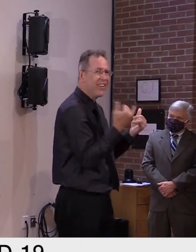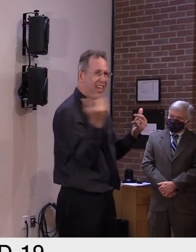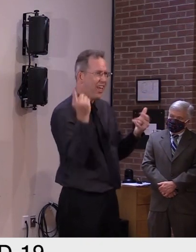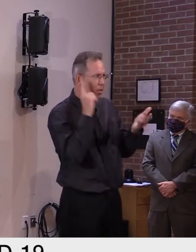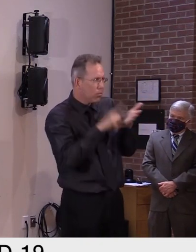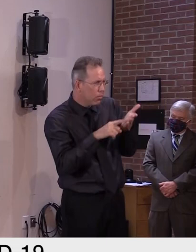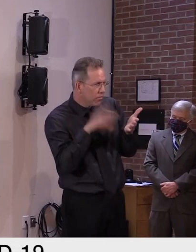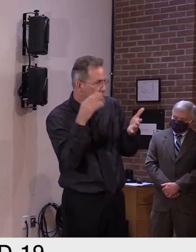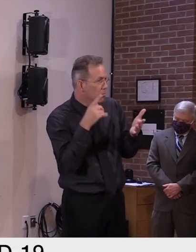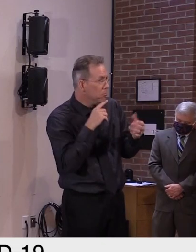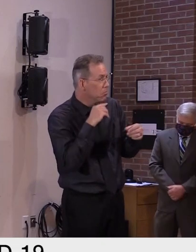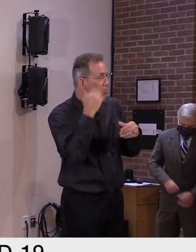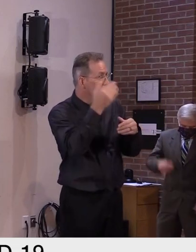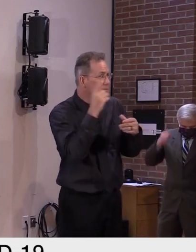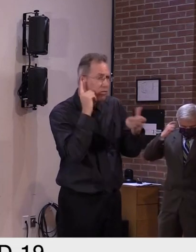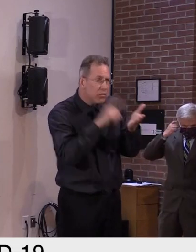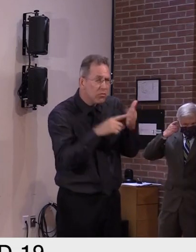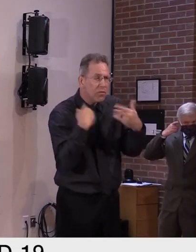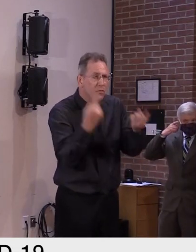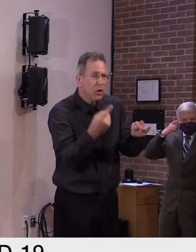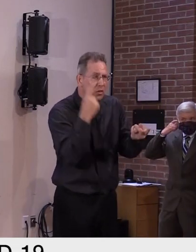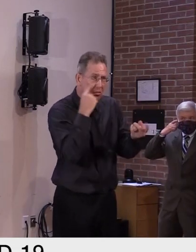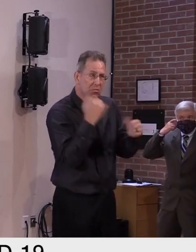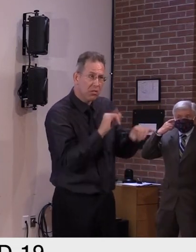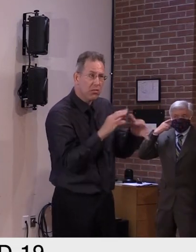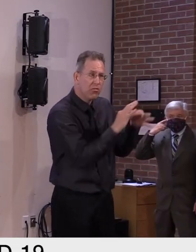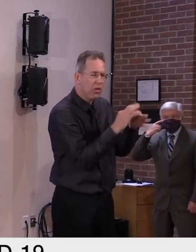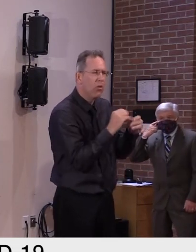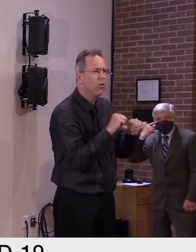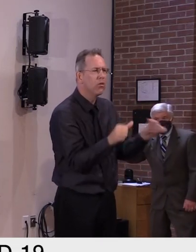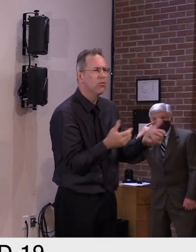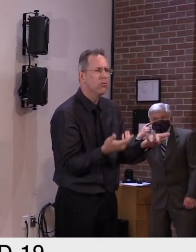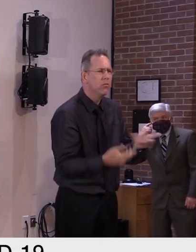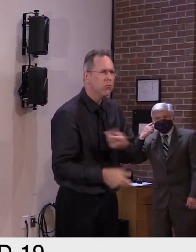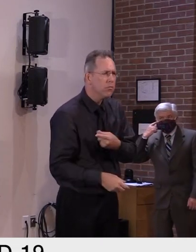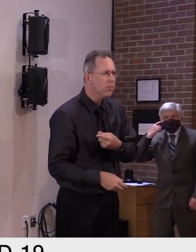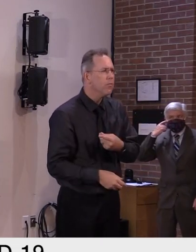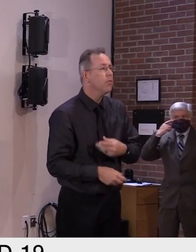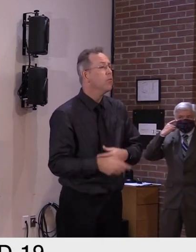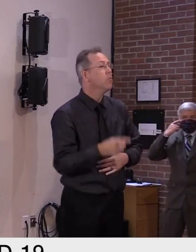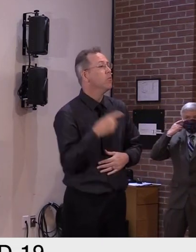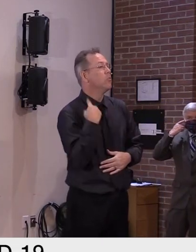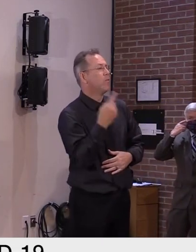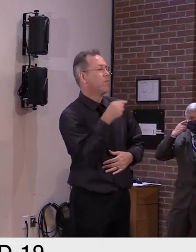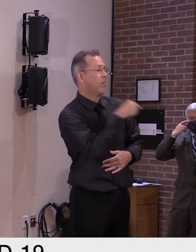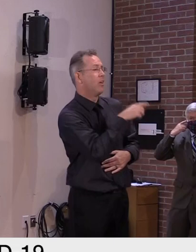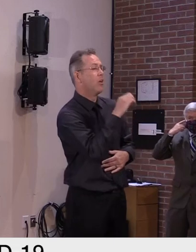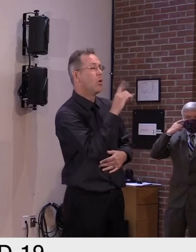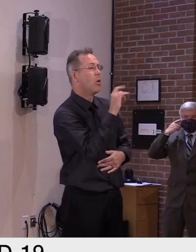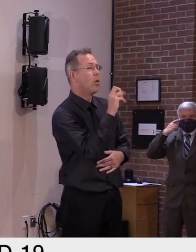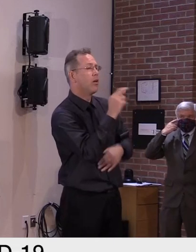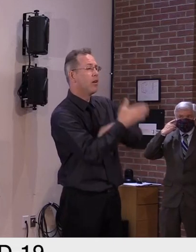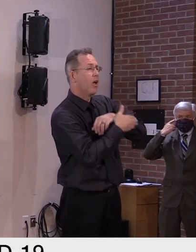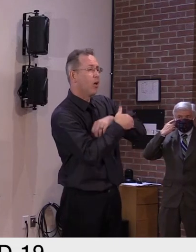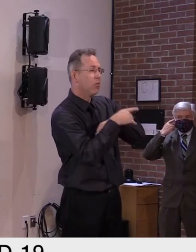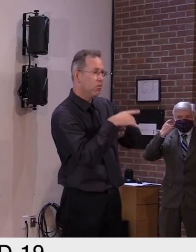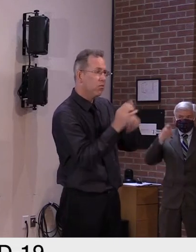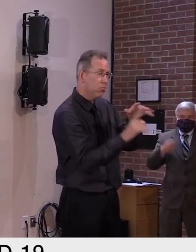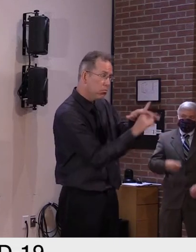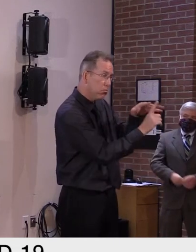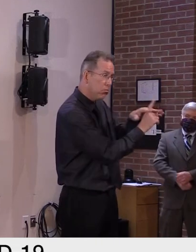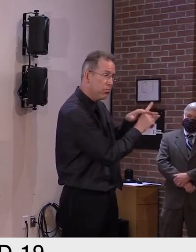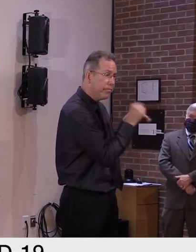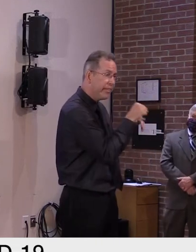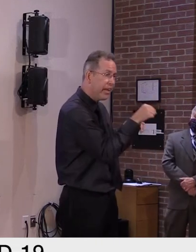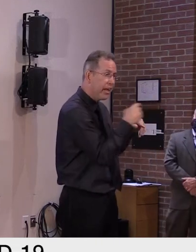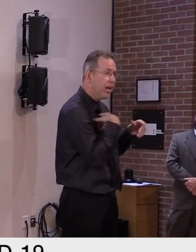day, but nothing to tell you at this point in time. And should you expect more, hopefully at the rate